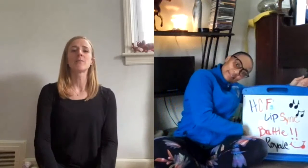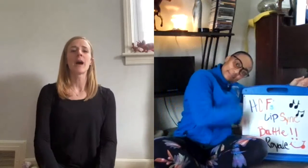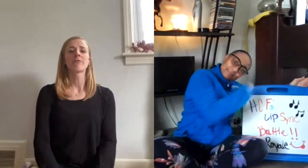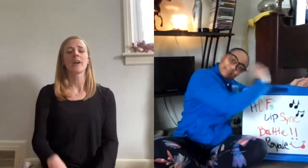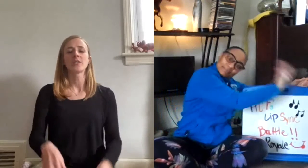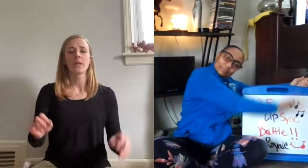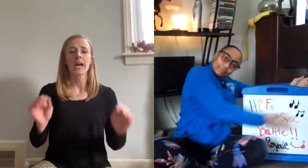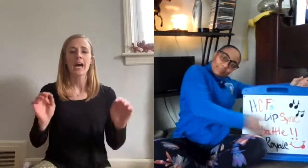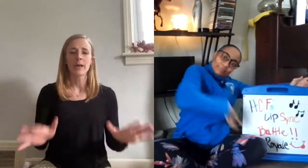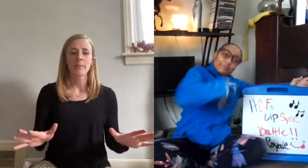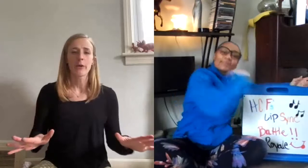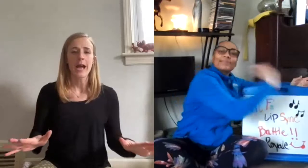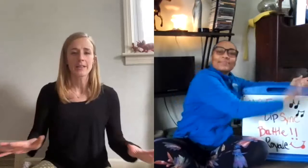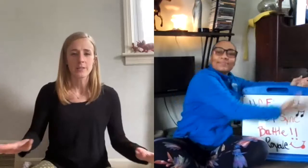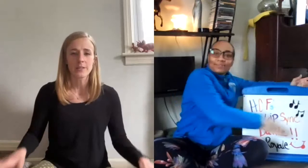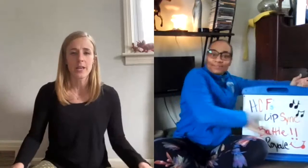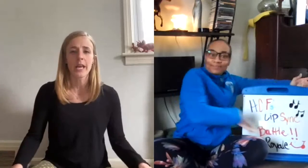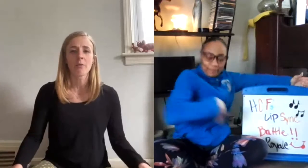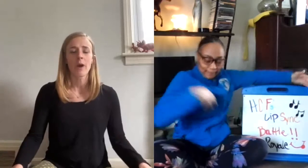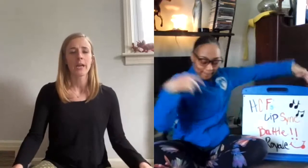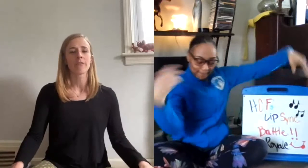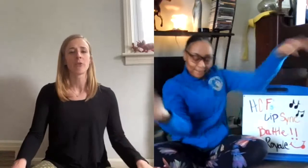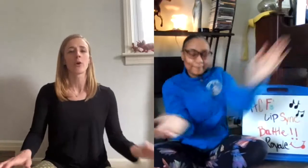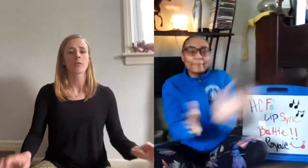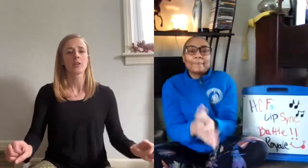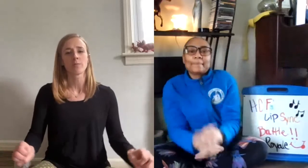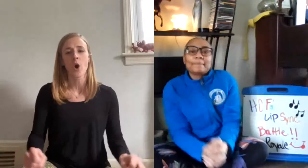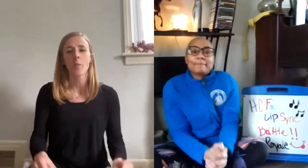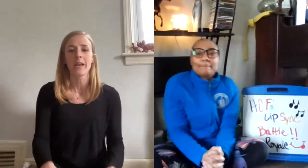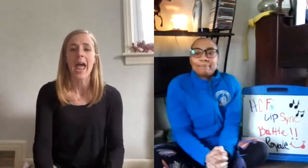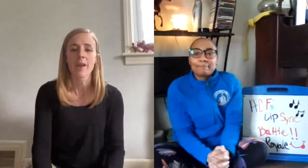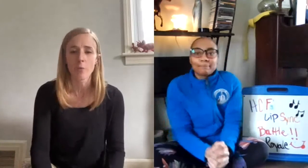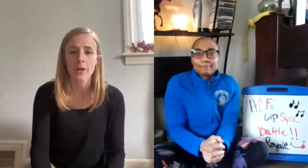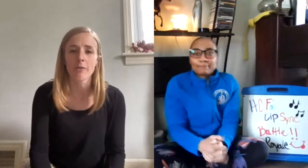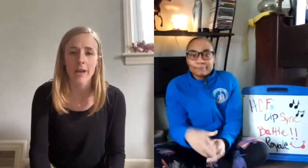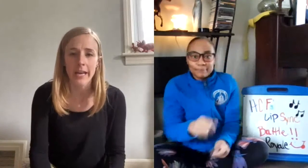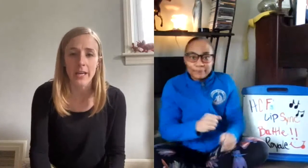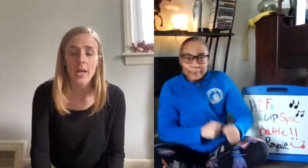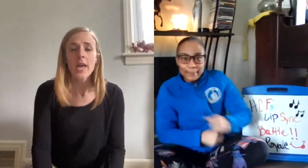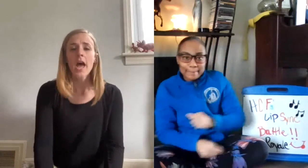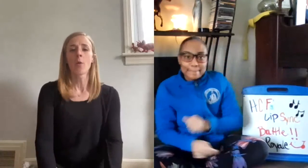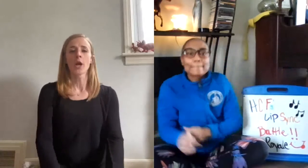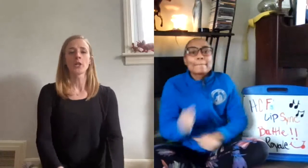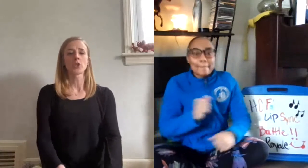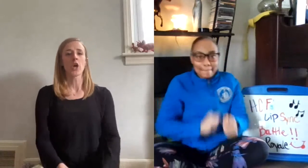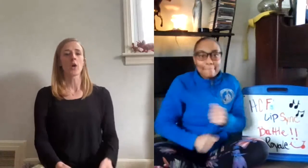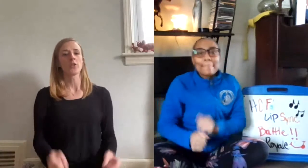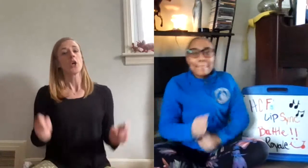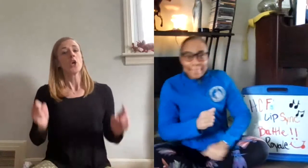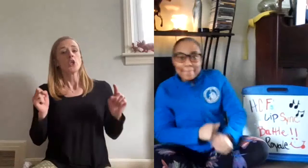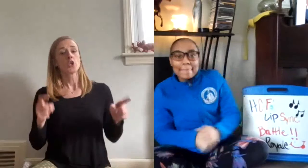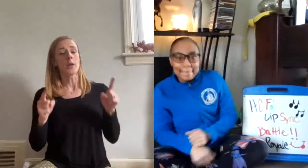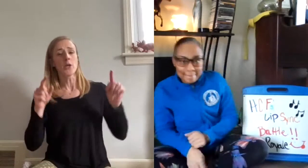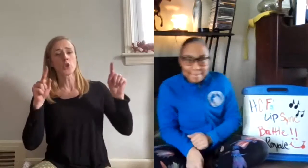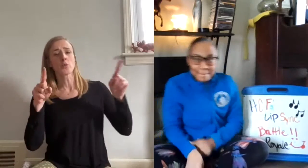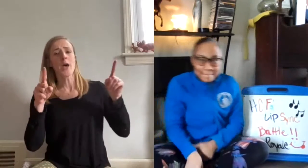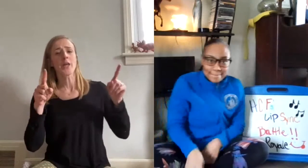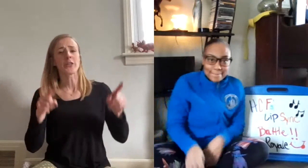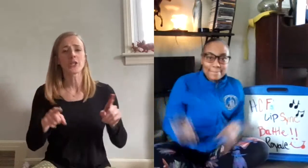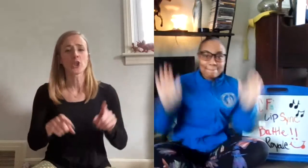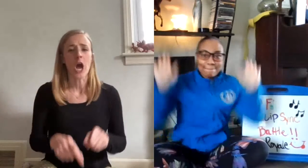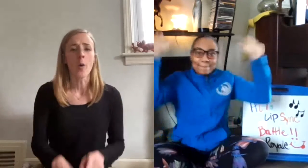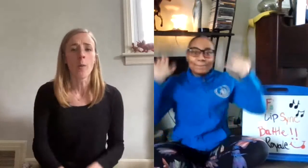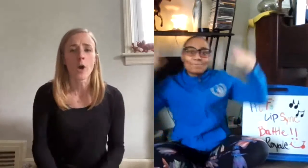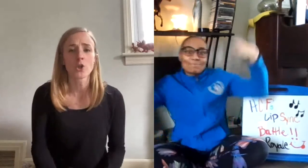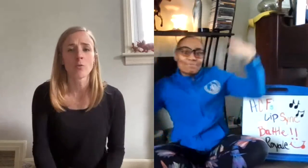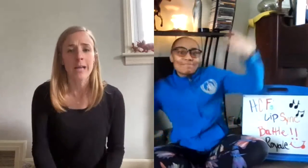Royale. Yes, my friends, we have been practicing and waiting for this moment, and we are ready. And we're going to start with Cinnamon